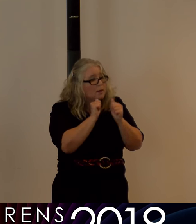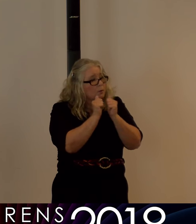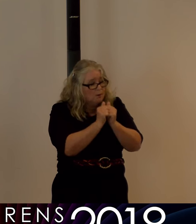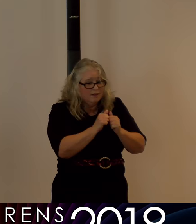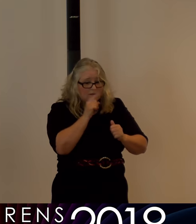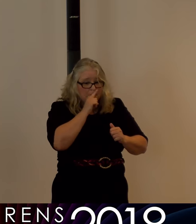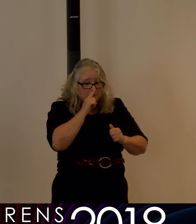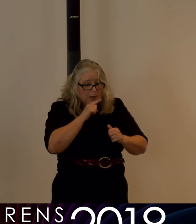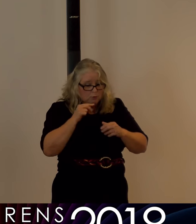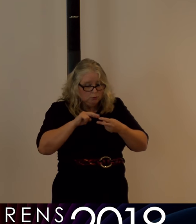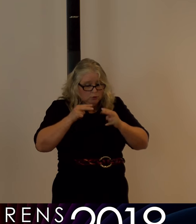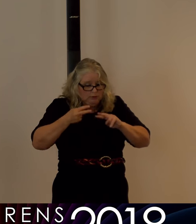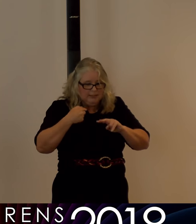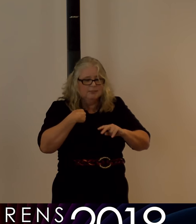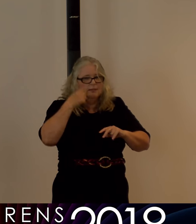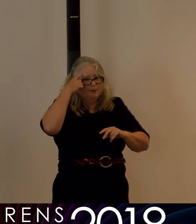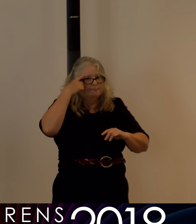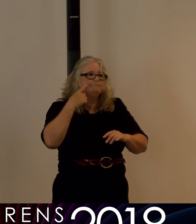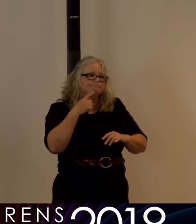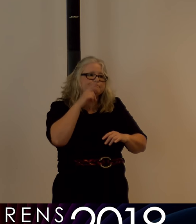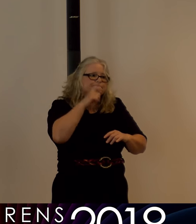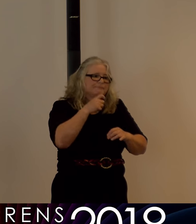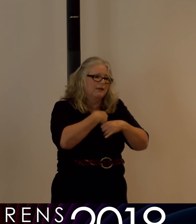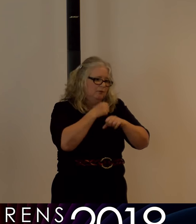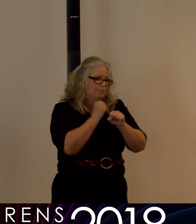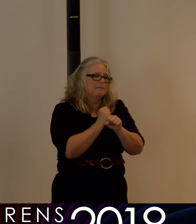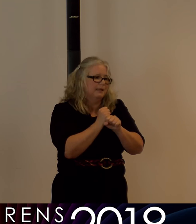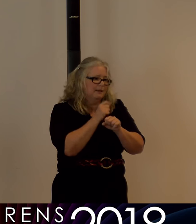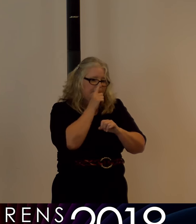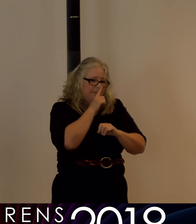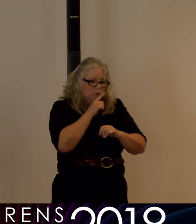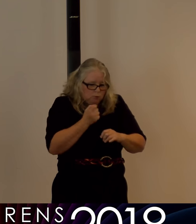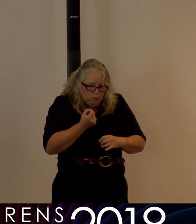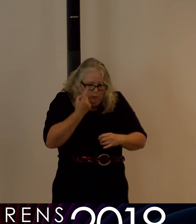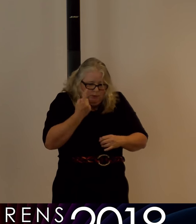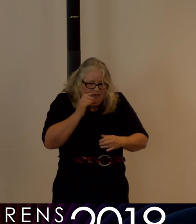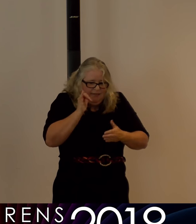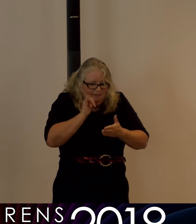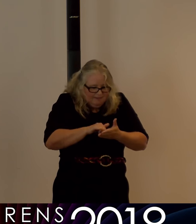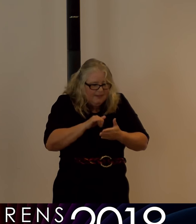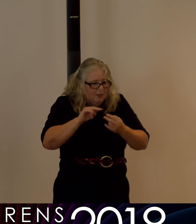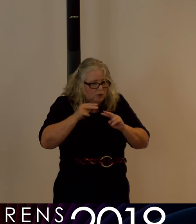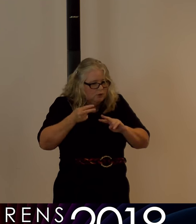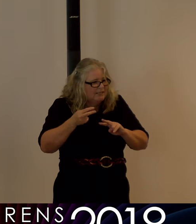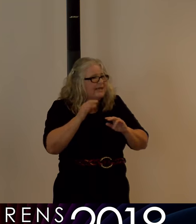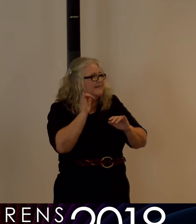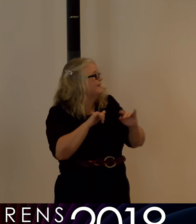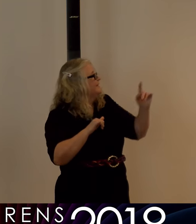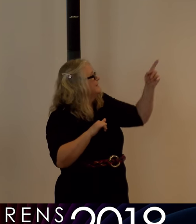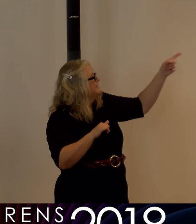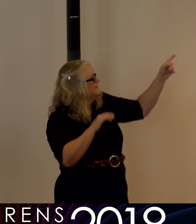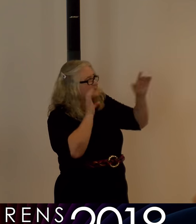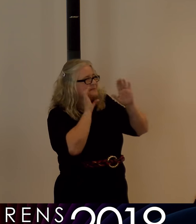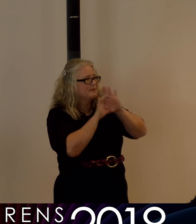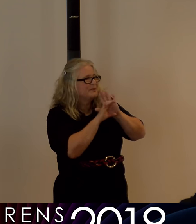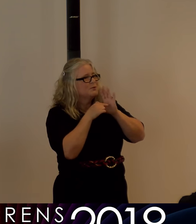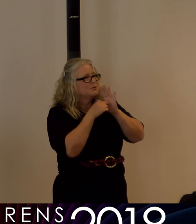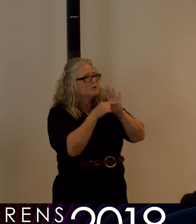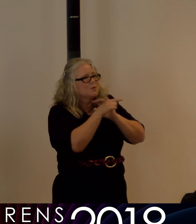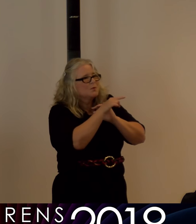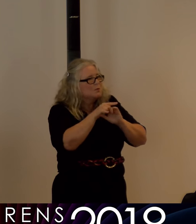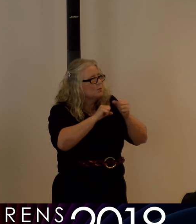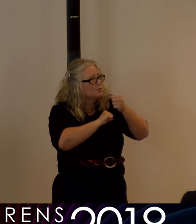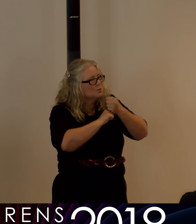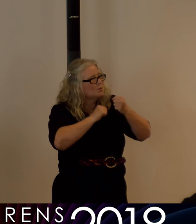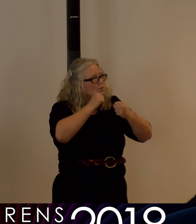make some mice to understand this gene, and this is how we did it. This is a cartoon, again, showing you the structure of the CHD7